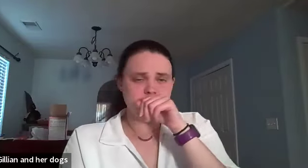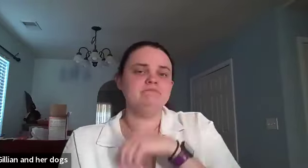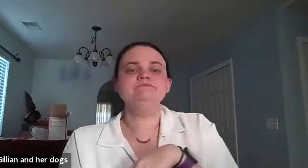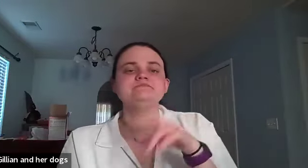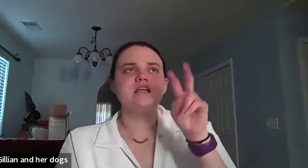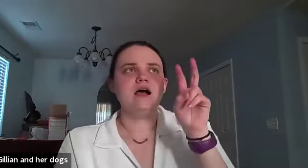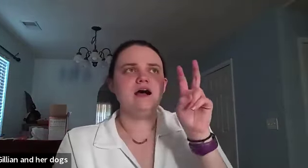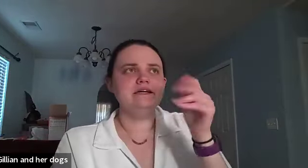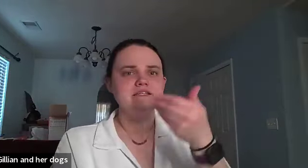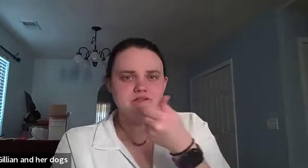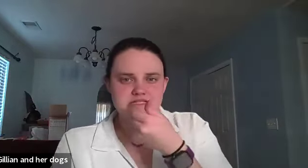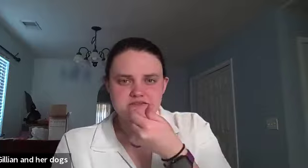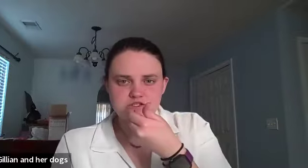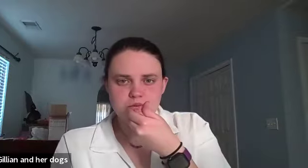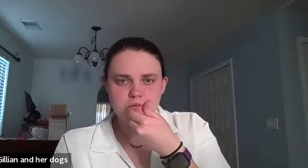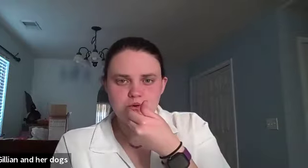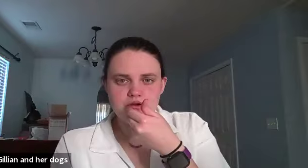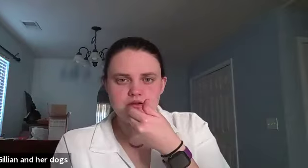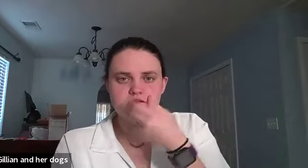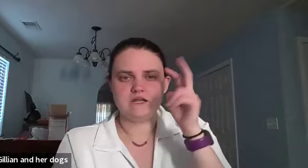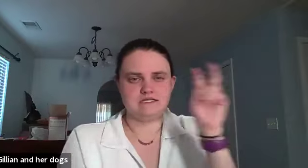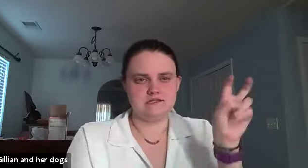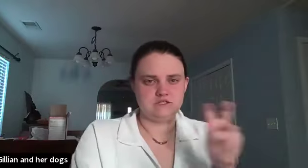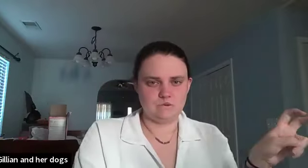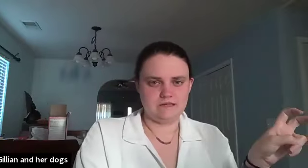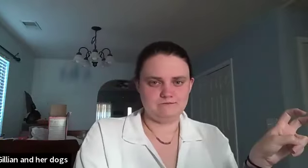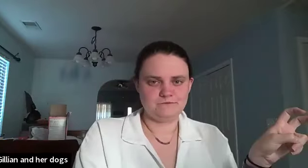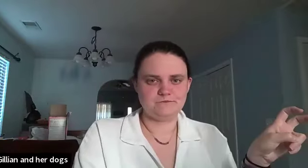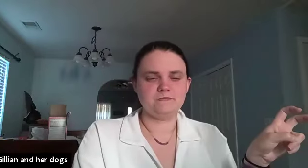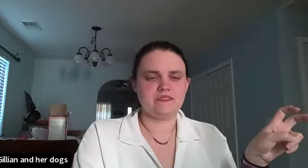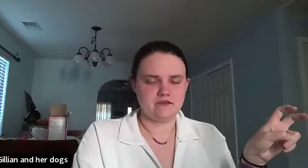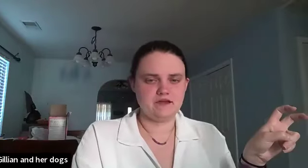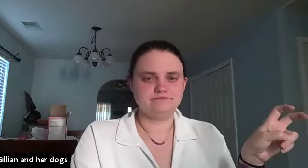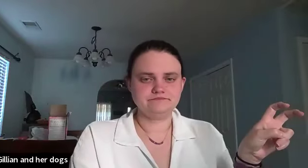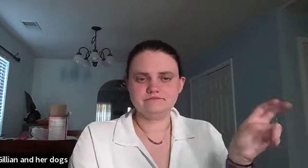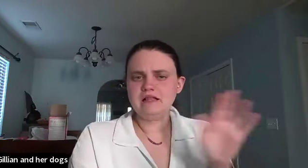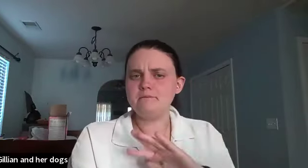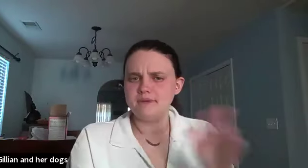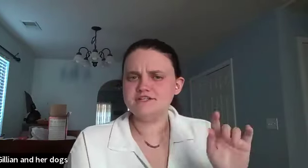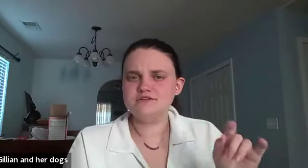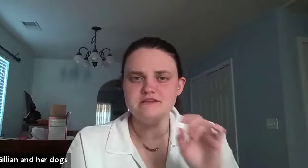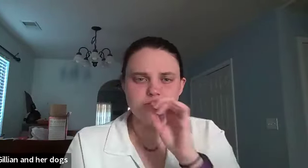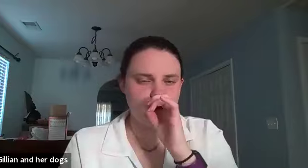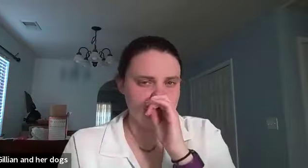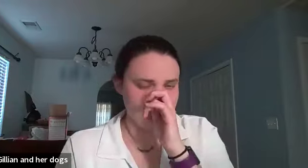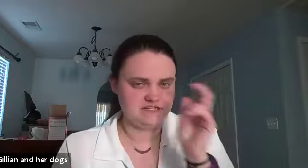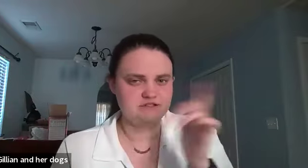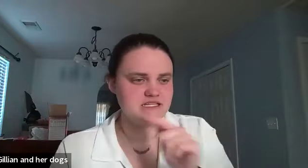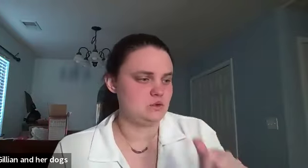me. I typically see this one more than I see this one. Okay. But I do see them quite a bit. I do see